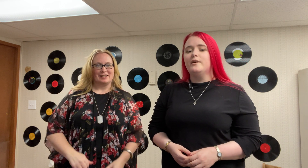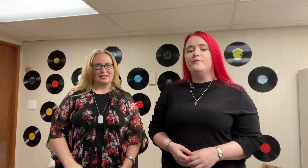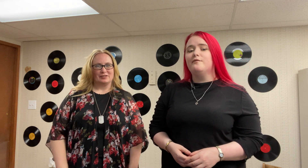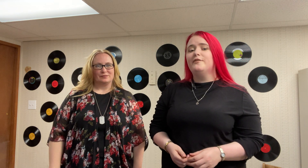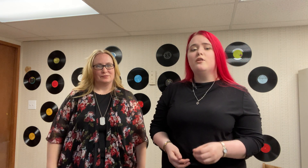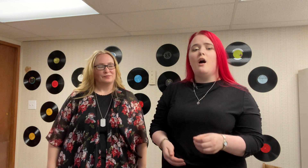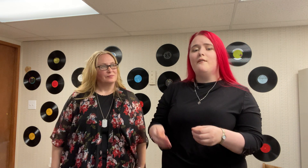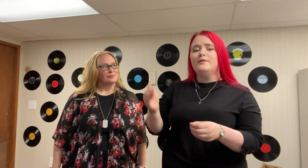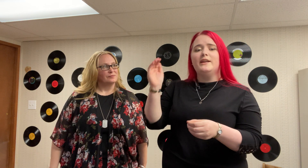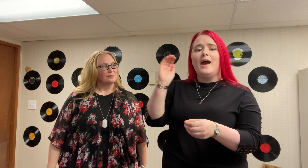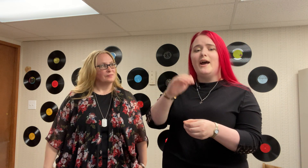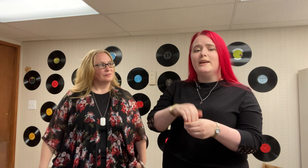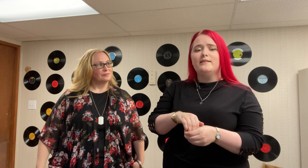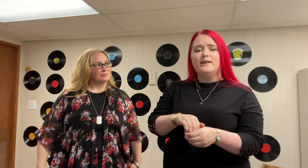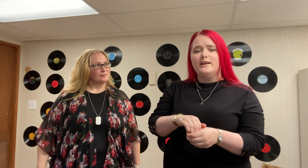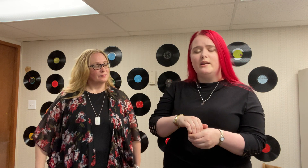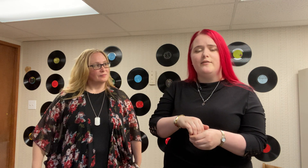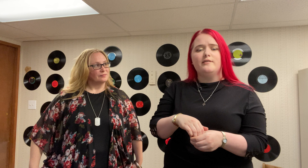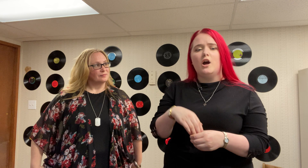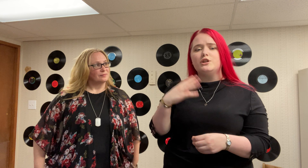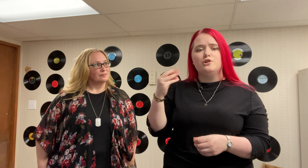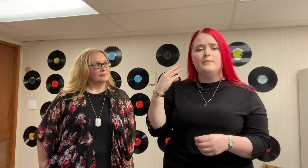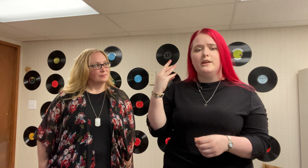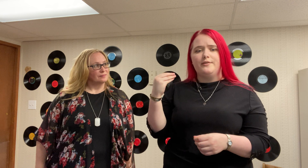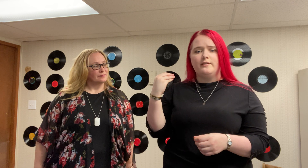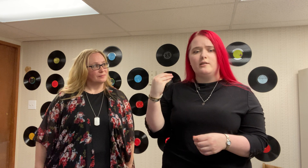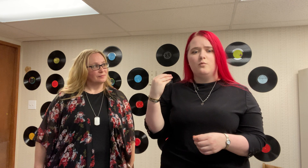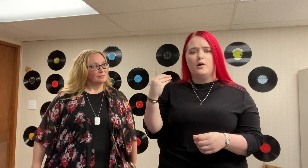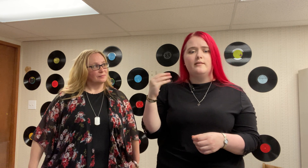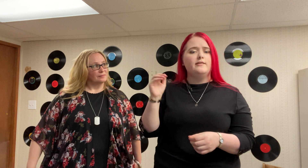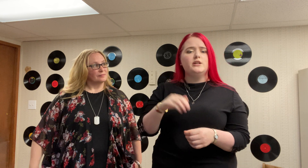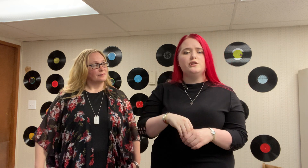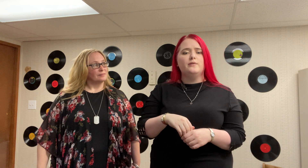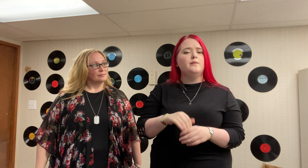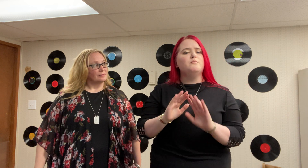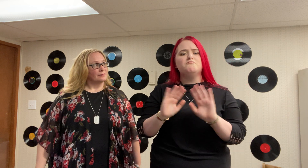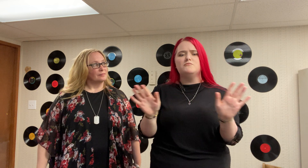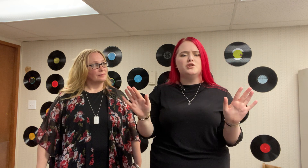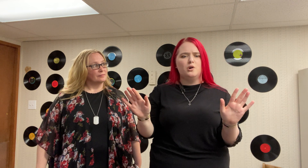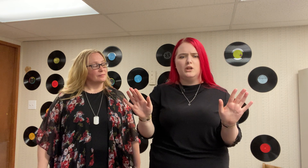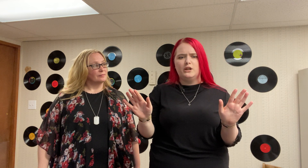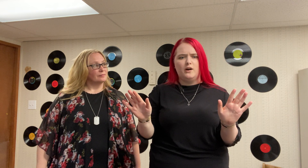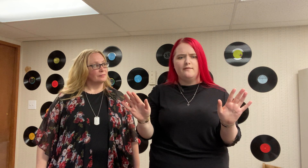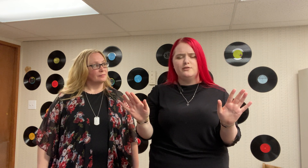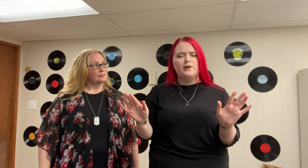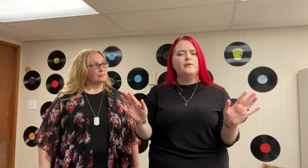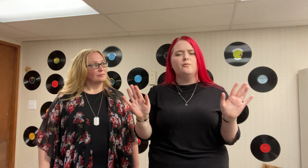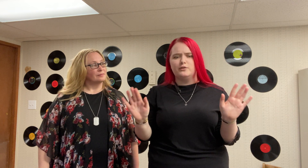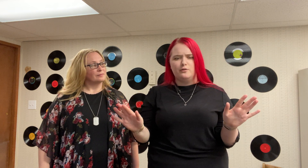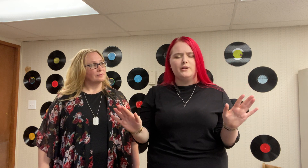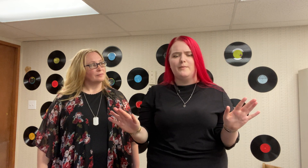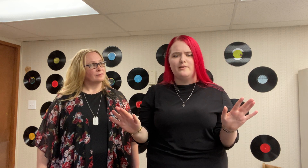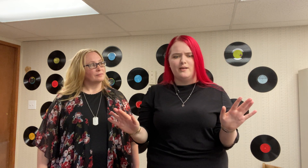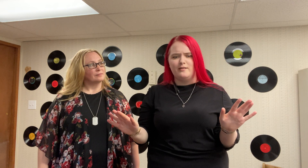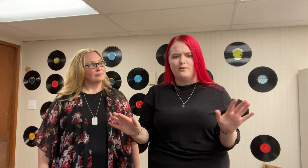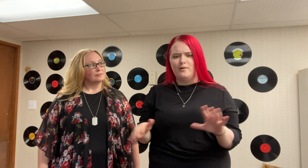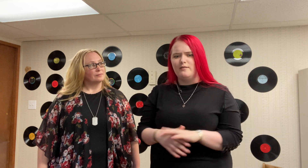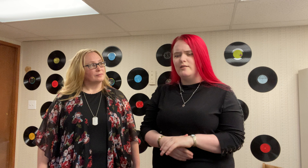you feel confident adding in the in, if it's not too many things at once, then do it. You totally don't have to though. It will totally make sense otherwise.